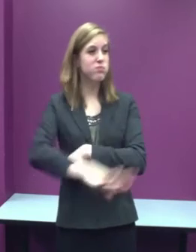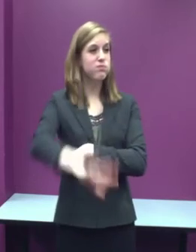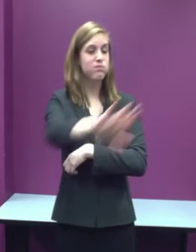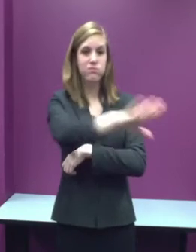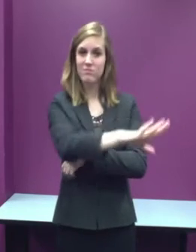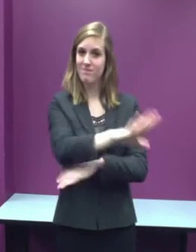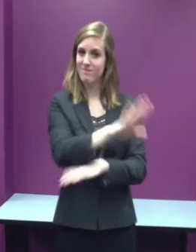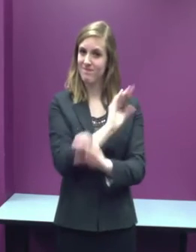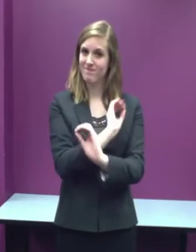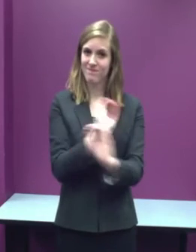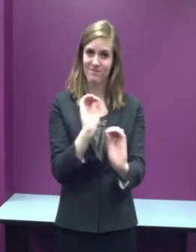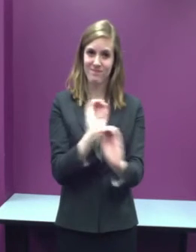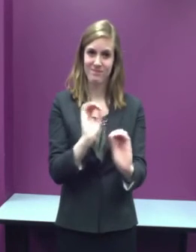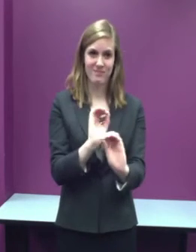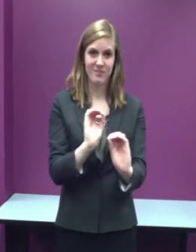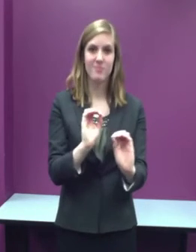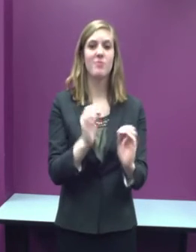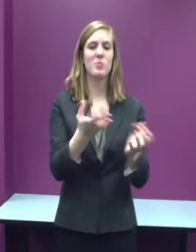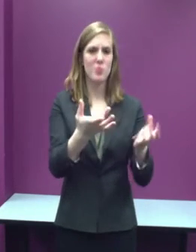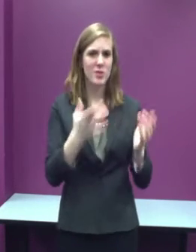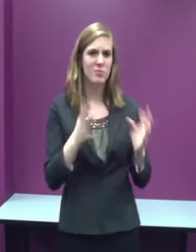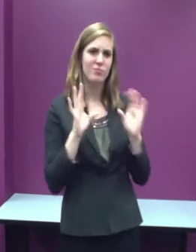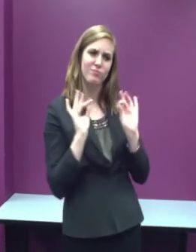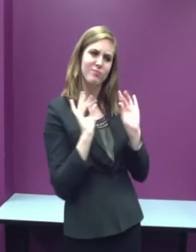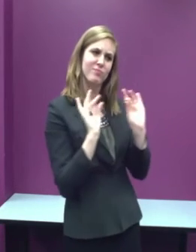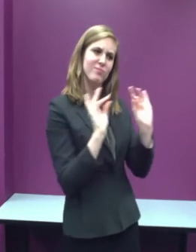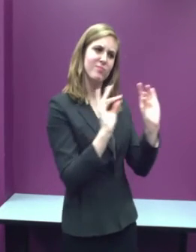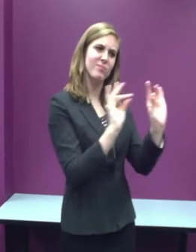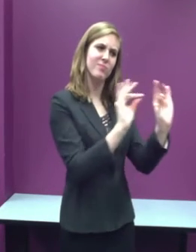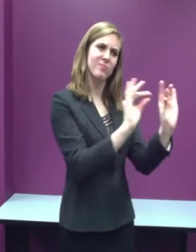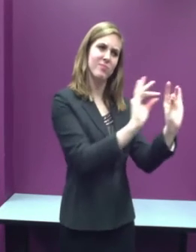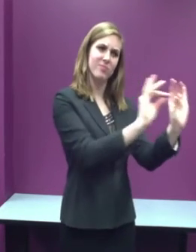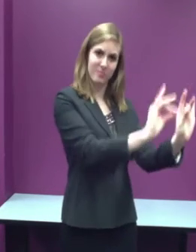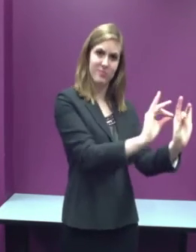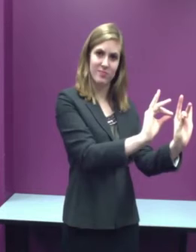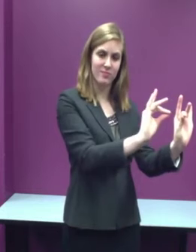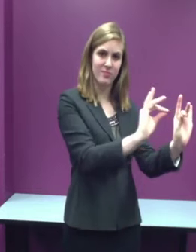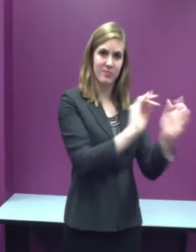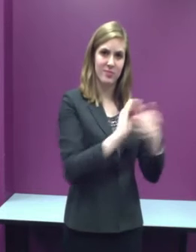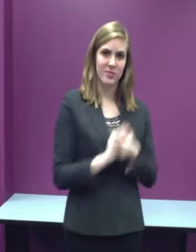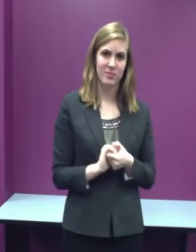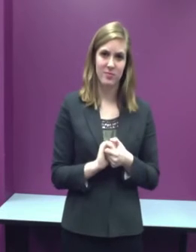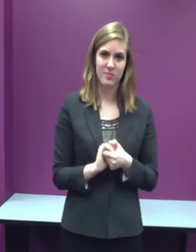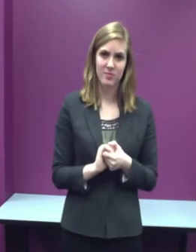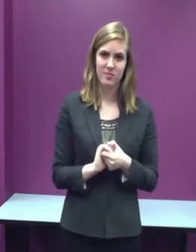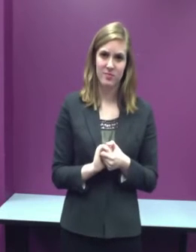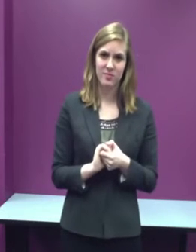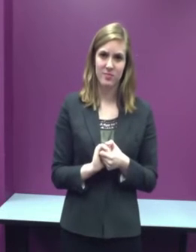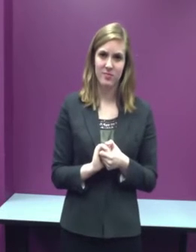claims. Britain to Canada and the Oregon Country, Russia the Pacific Northwest,